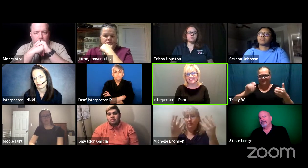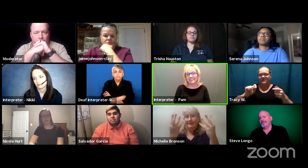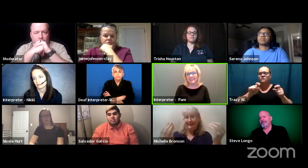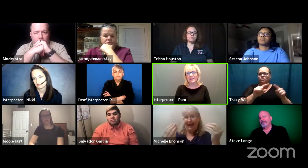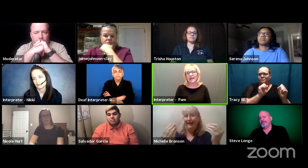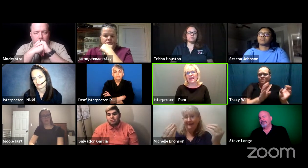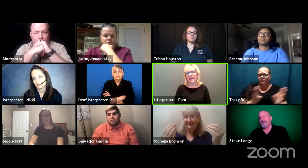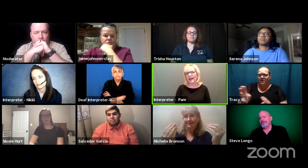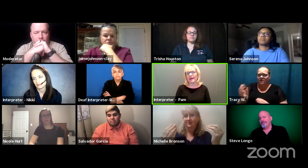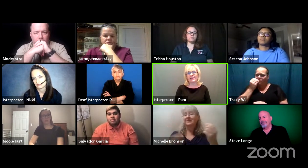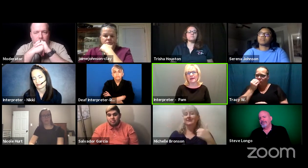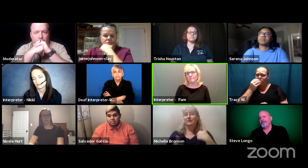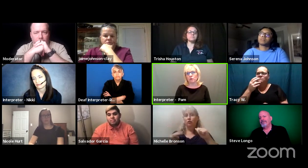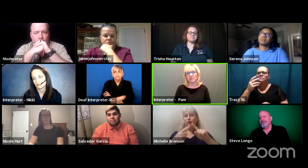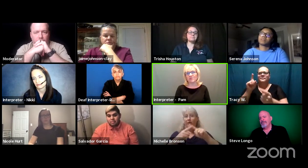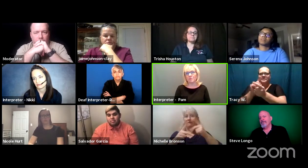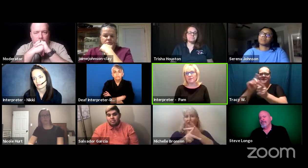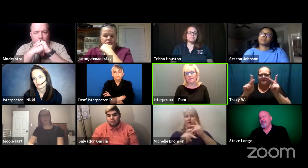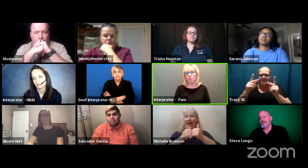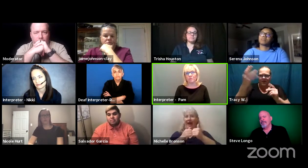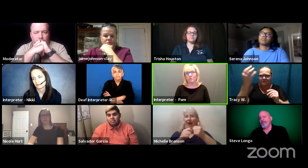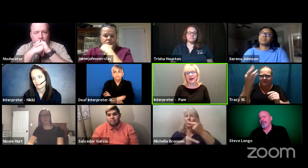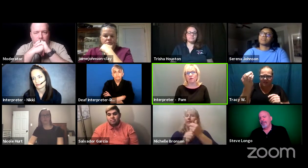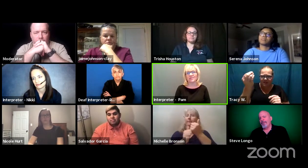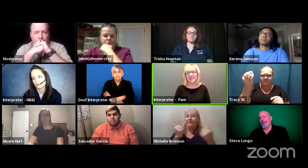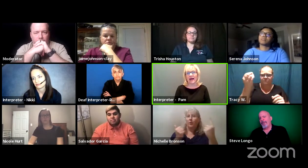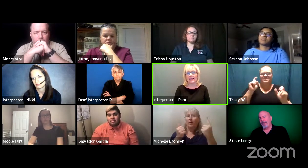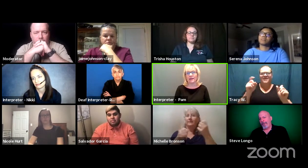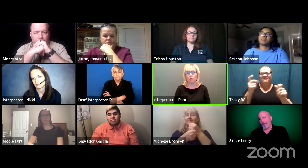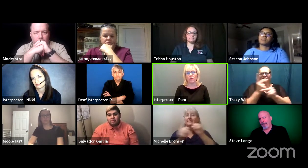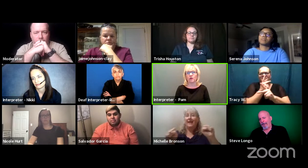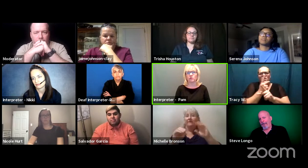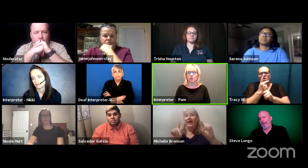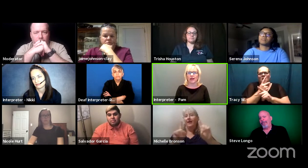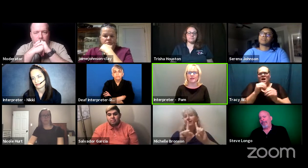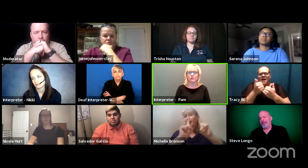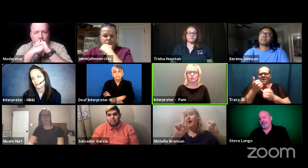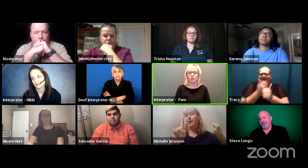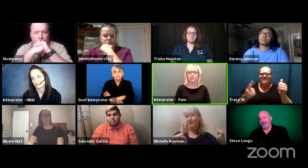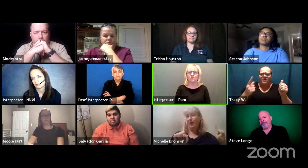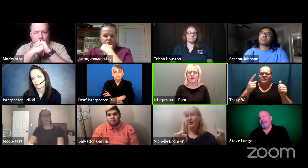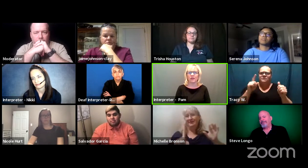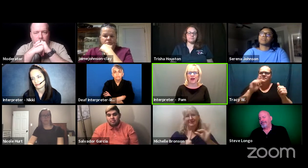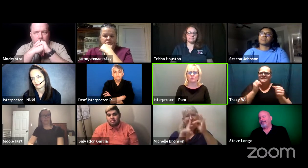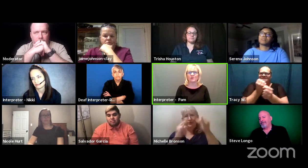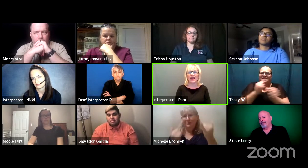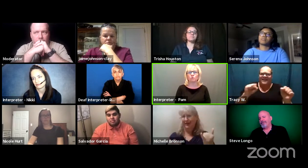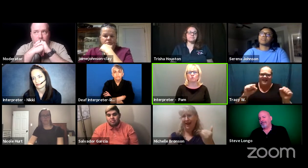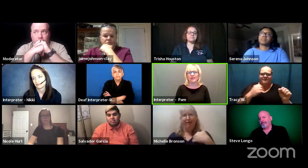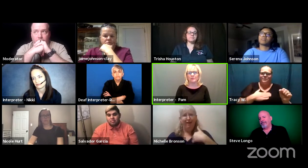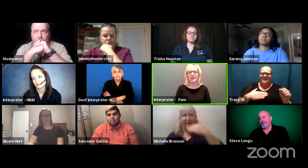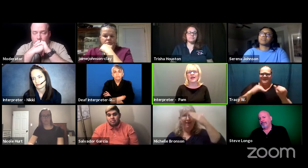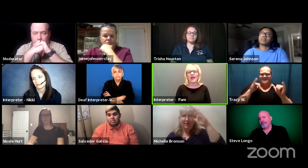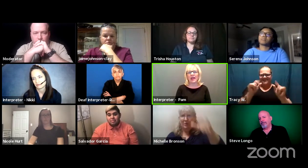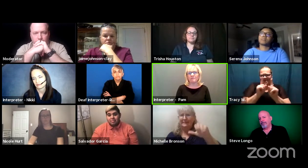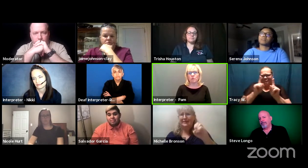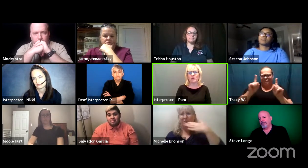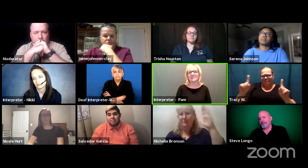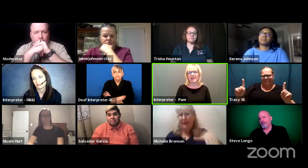distanced. And most of the people will be outside. We are trying to figure out how to keep everyone